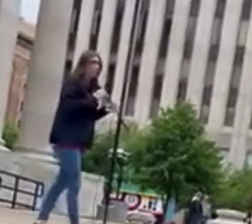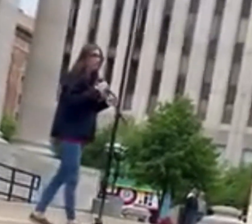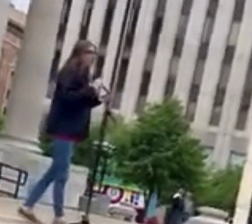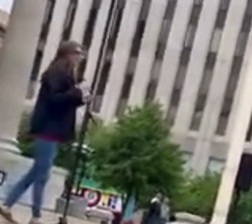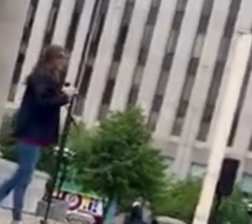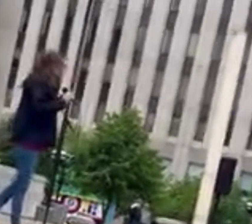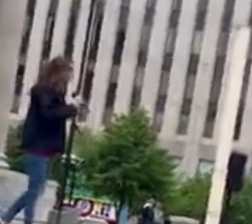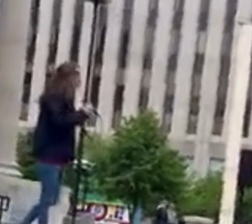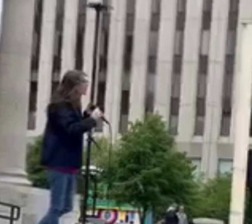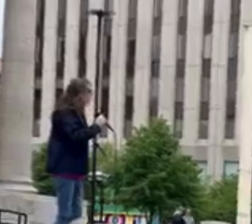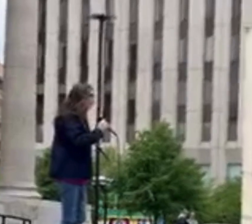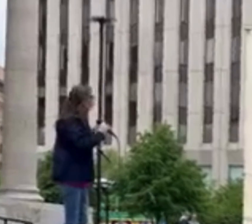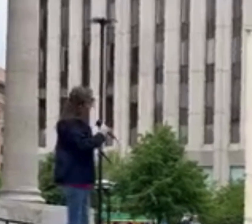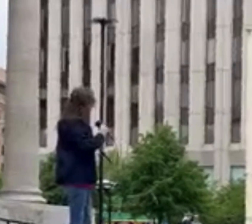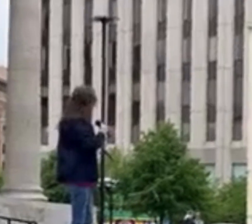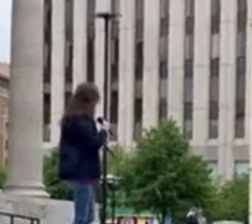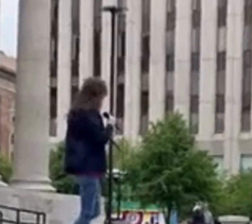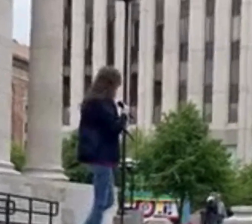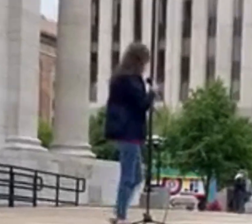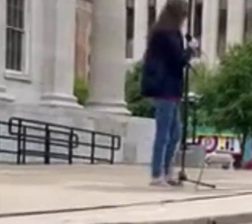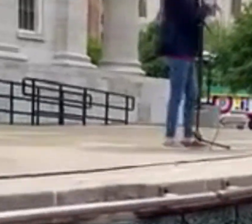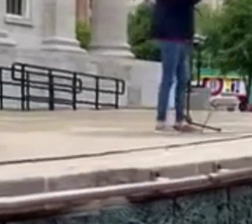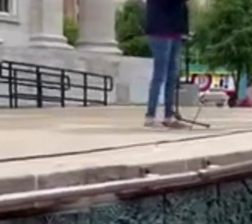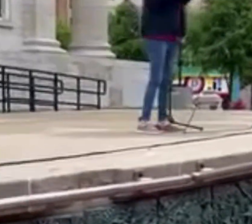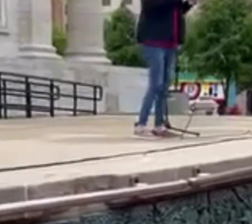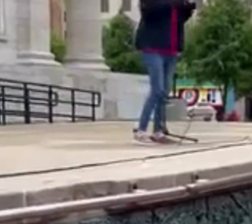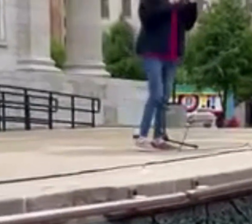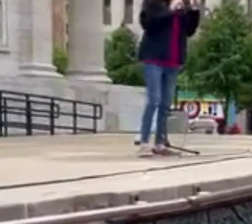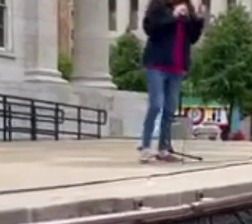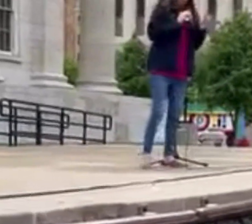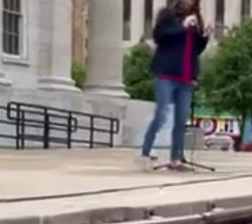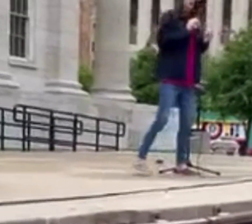color who stood up for us.